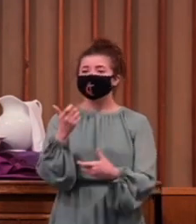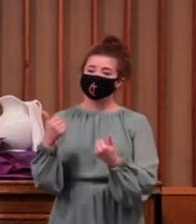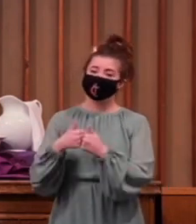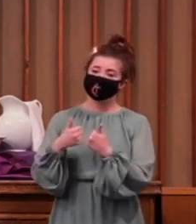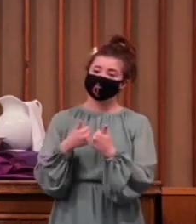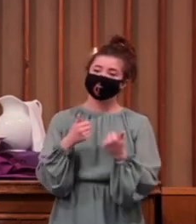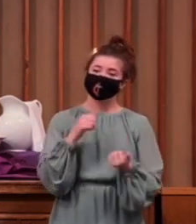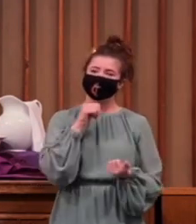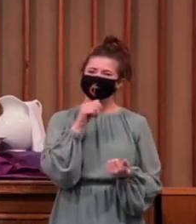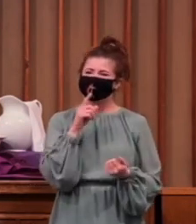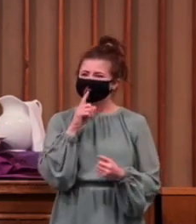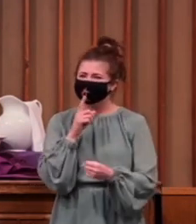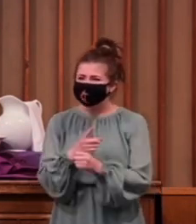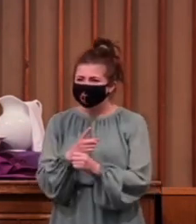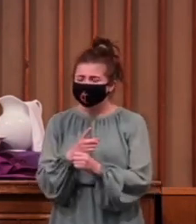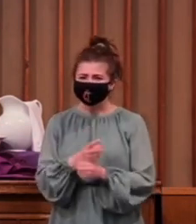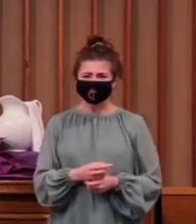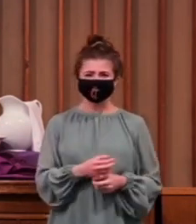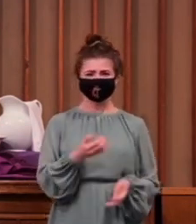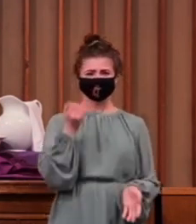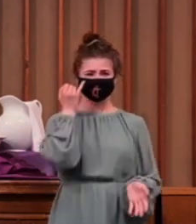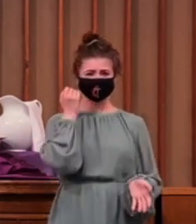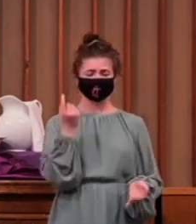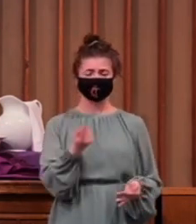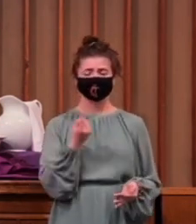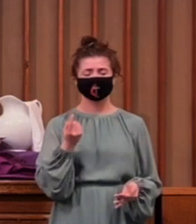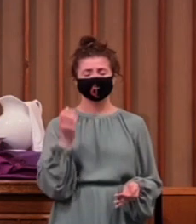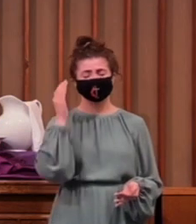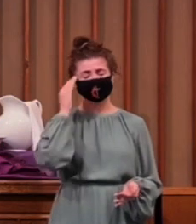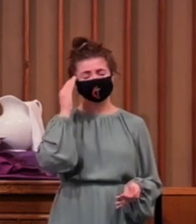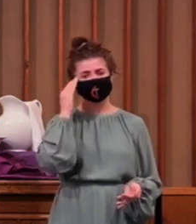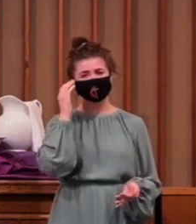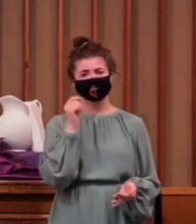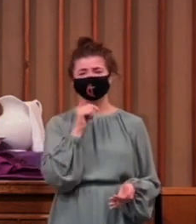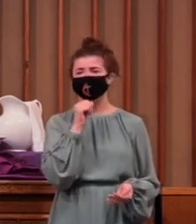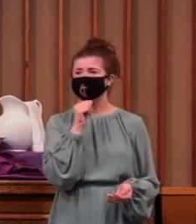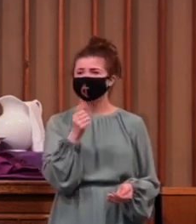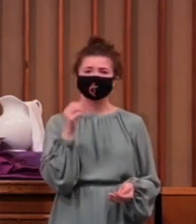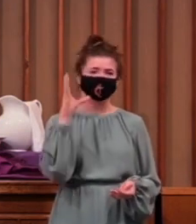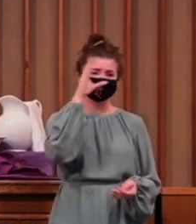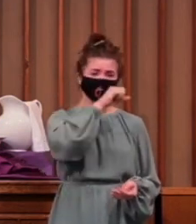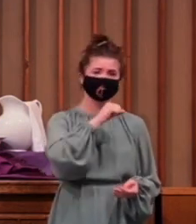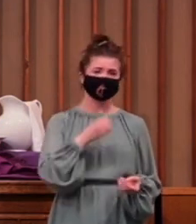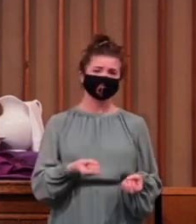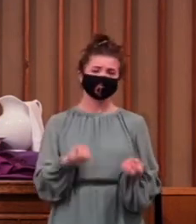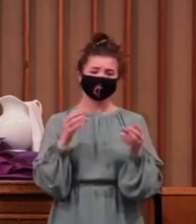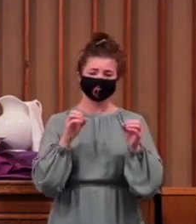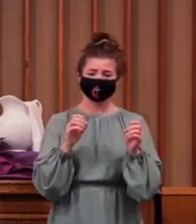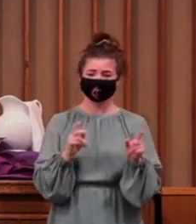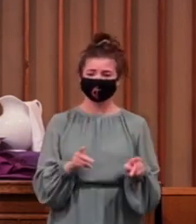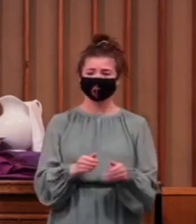guarantee. If only we would have known, we wouldn't have missed so many opportunities to